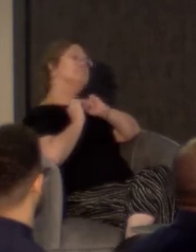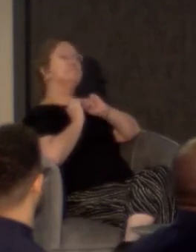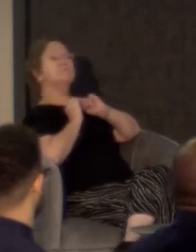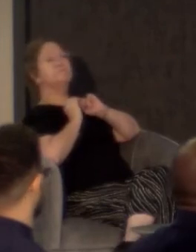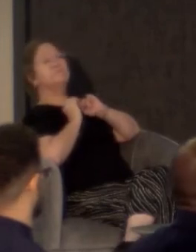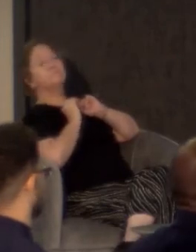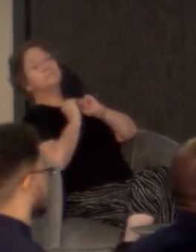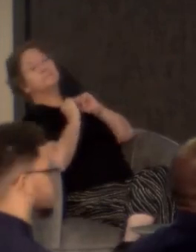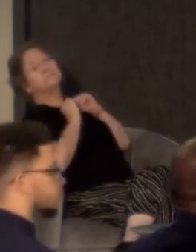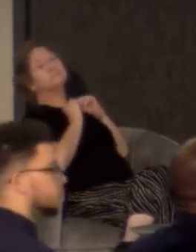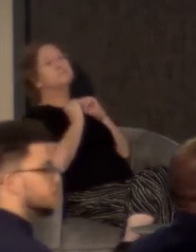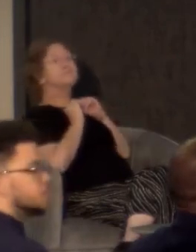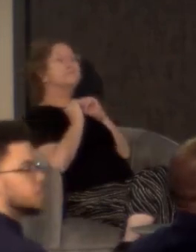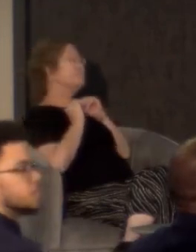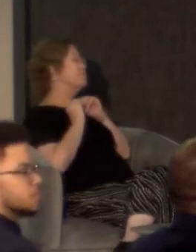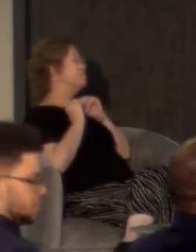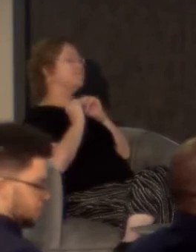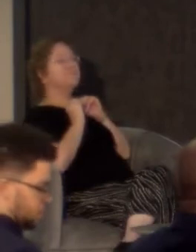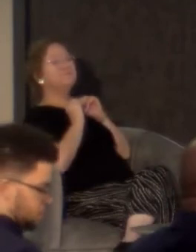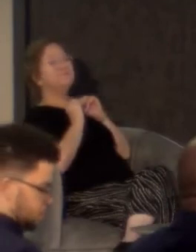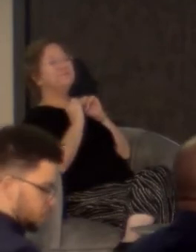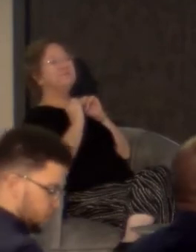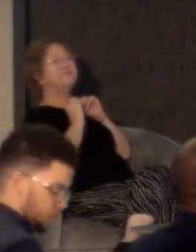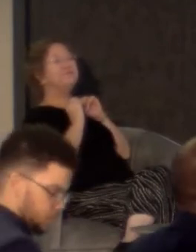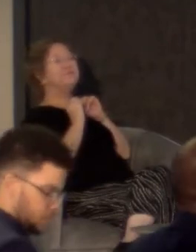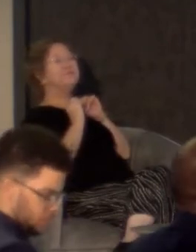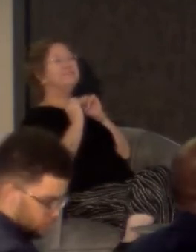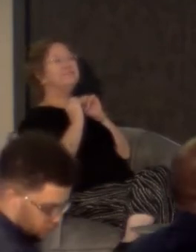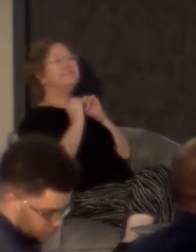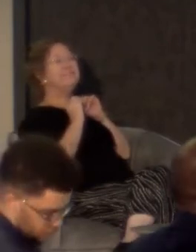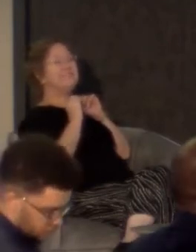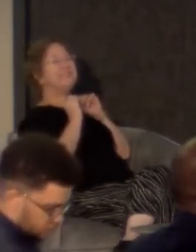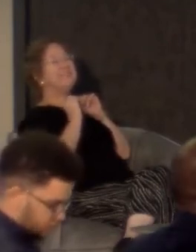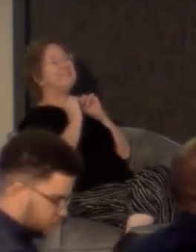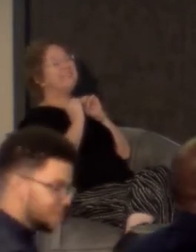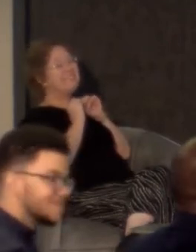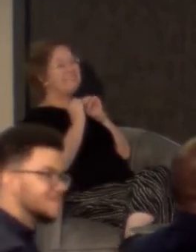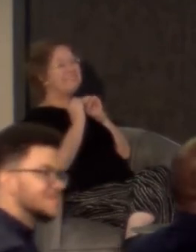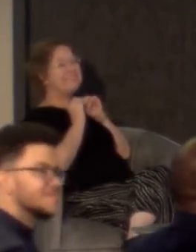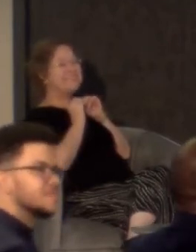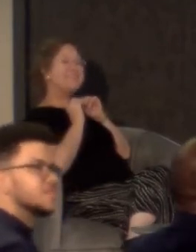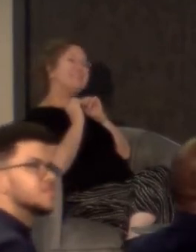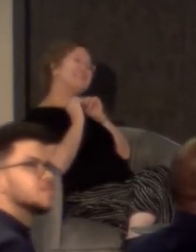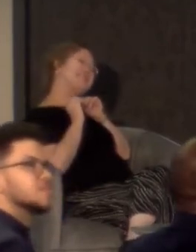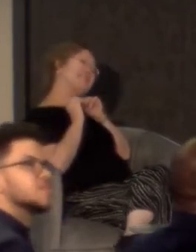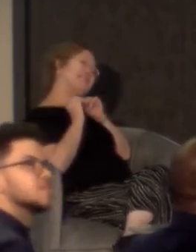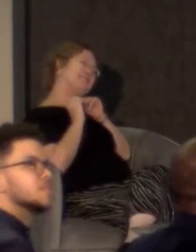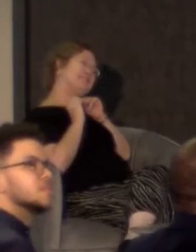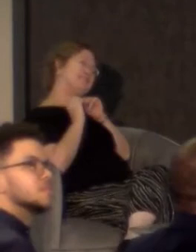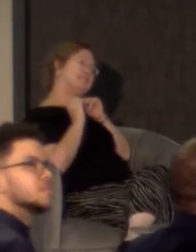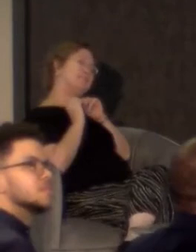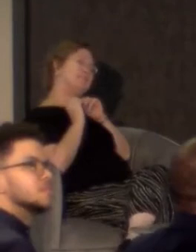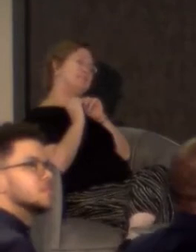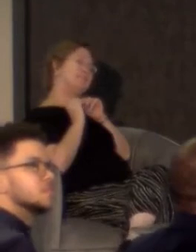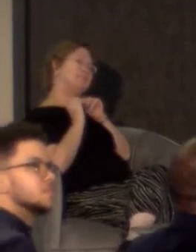question. We wait with bated breath. Thank you, Jeremy. There is no pressure. It's not a question, actually. It was going to answer, how